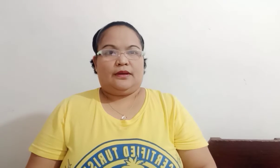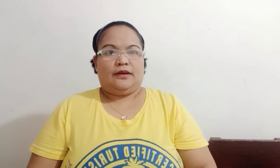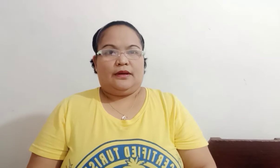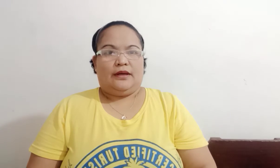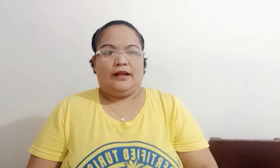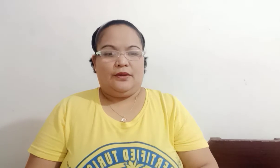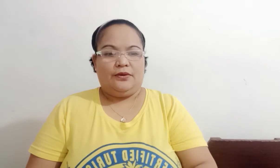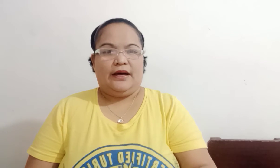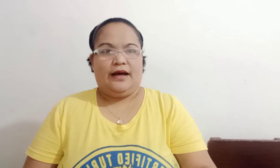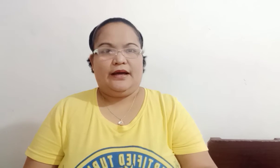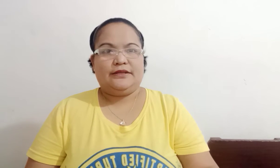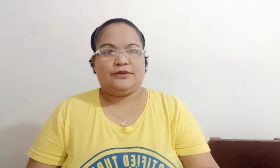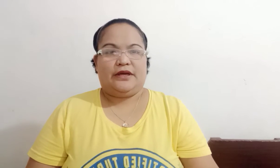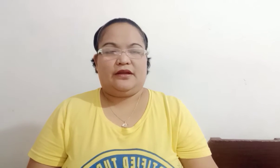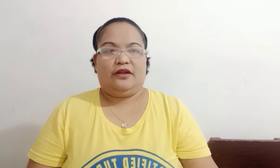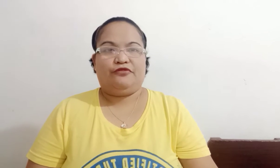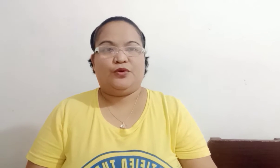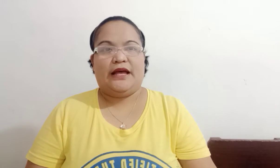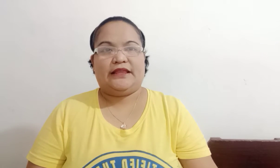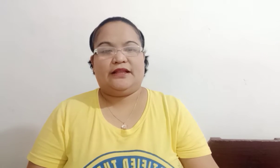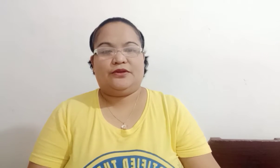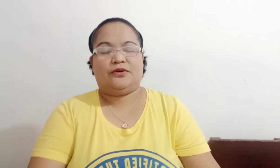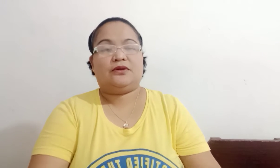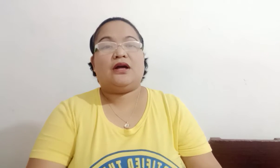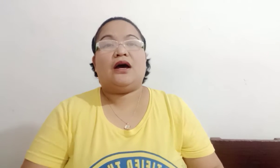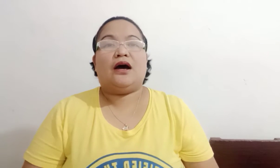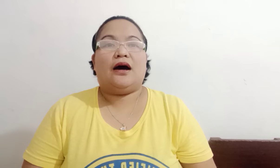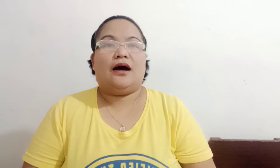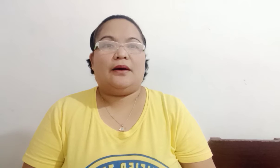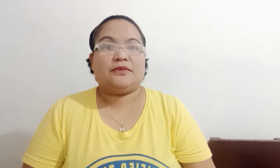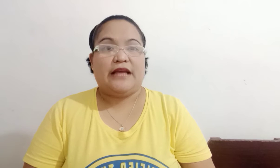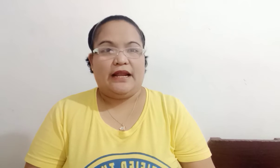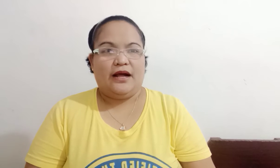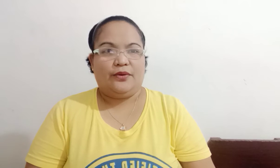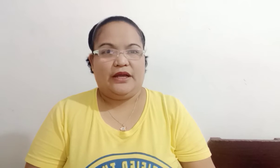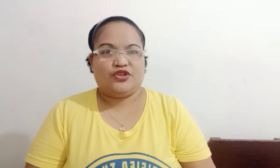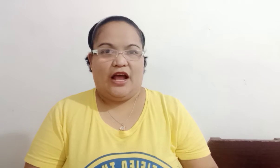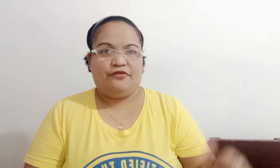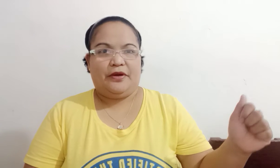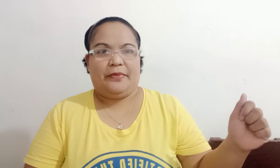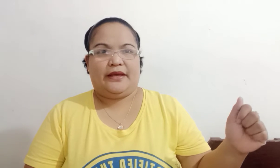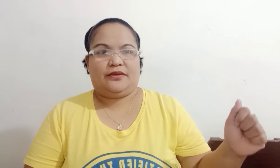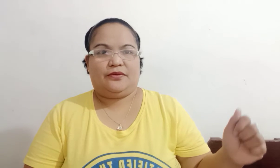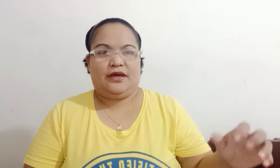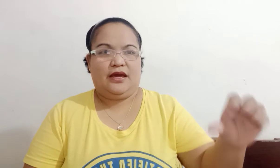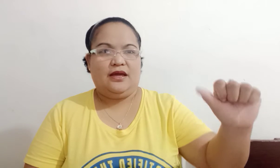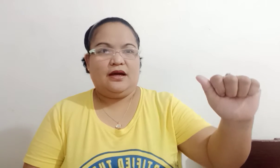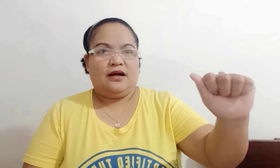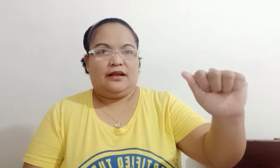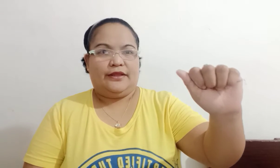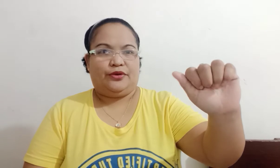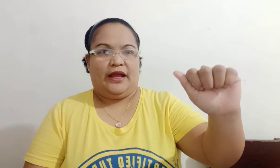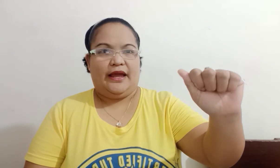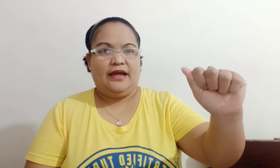Hello guys! Okay, review natin yung sign language alphabet. Okay, letter A,